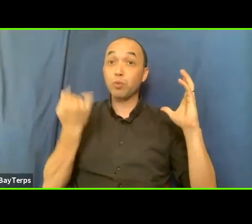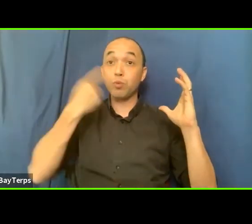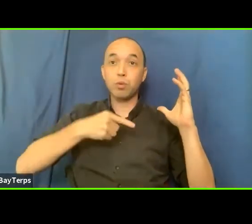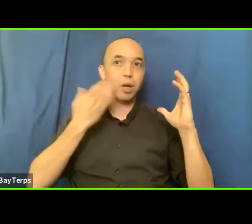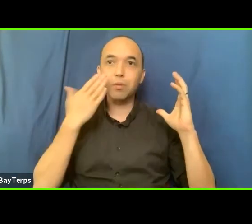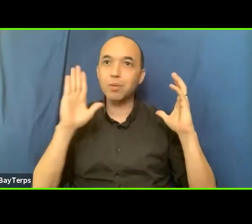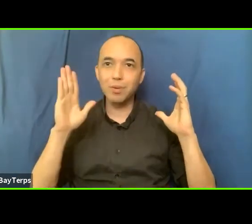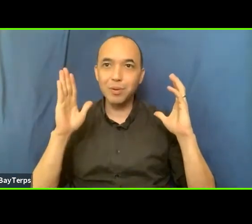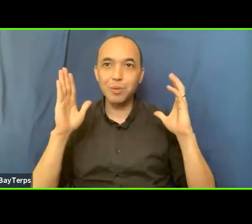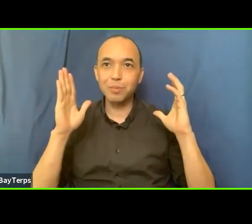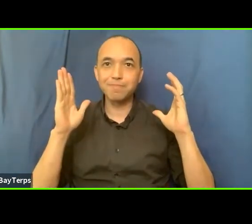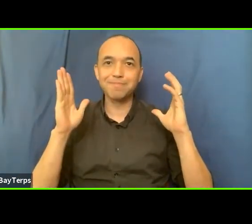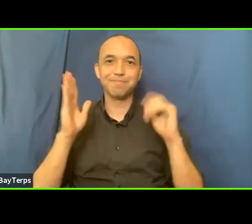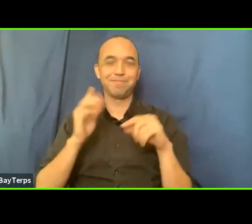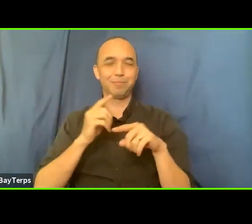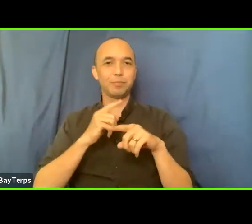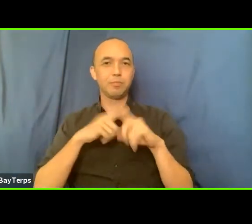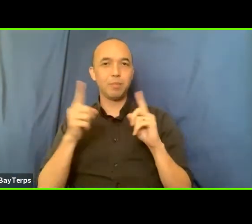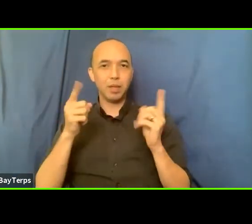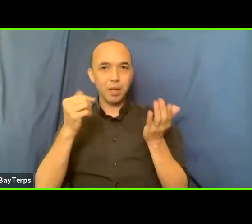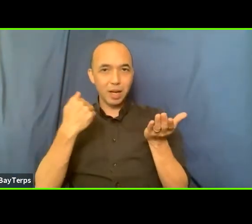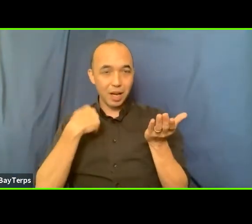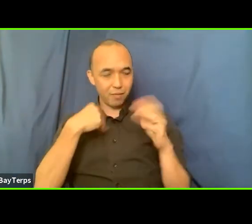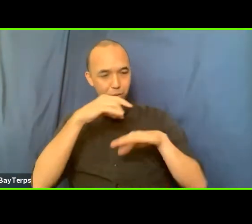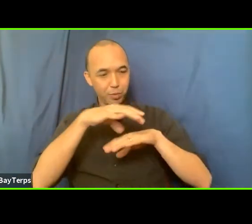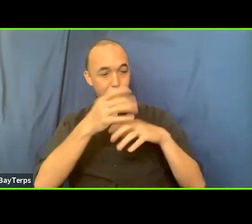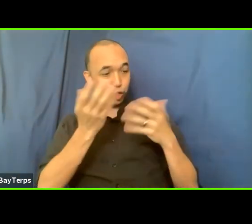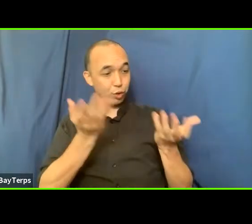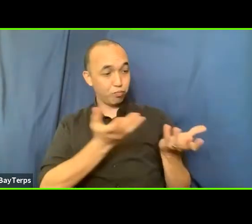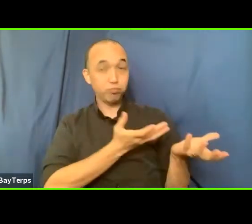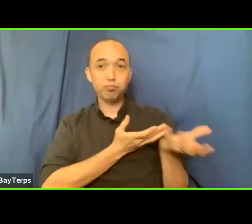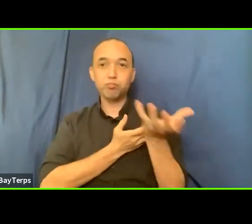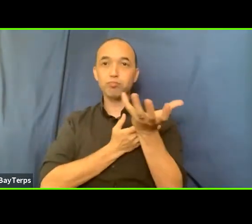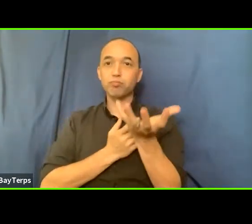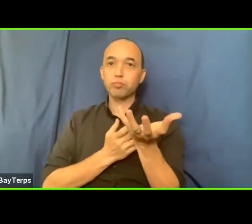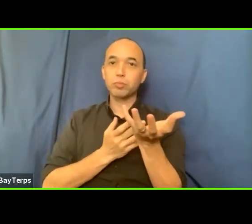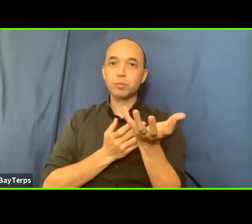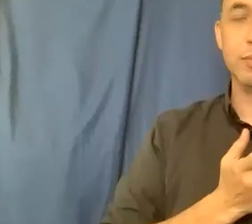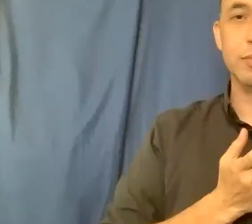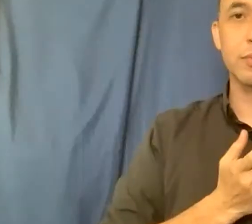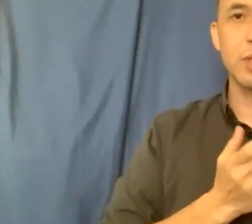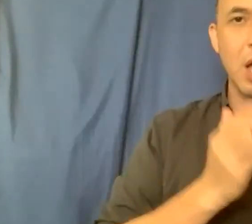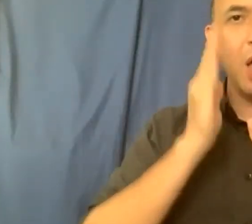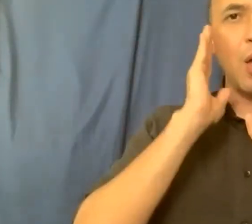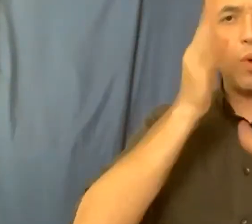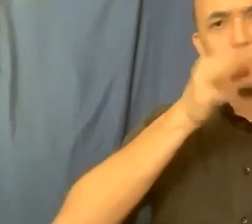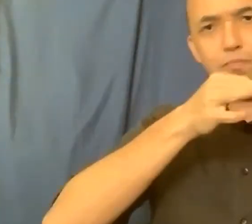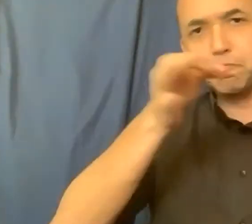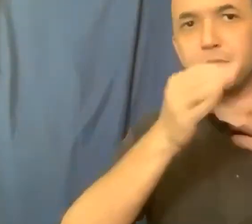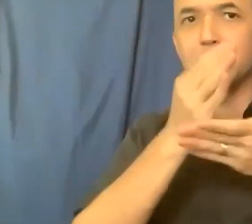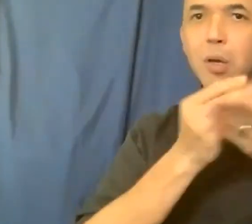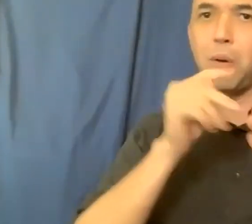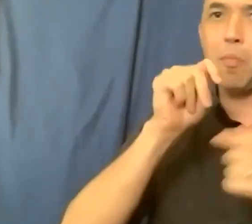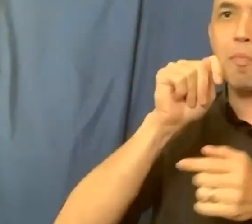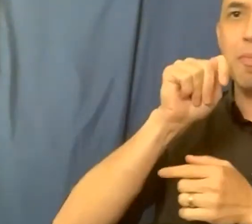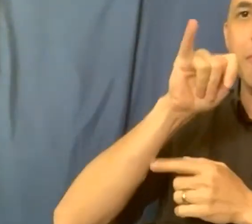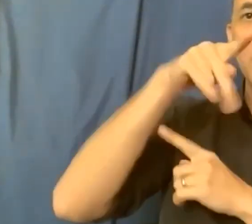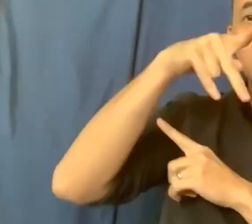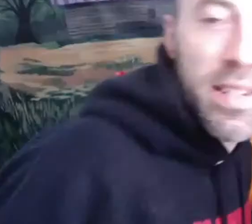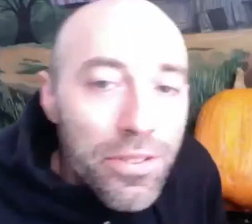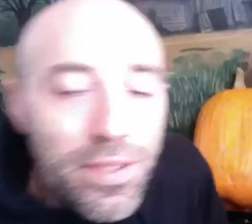But I think I've got a pumpkin over here, and I think I'm going to give you guys some tips and tricks for creating your own